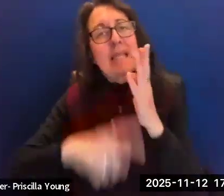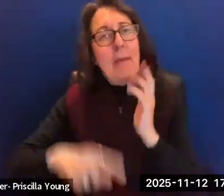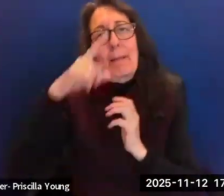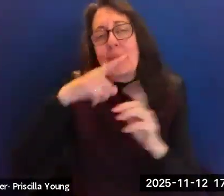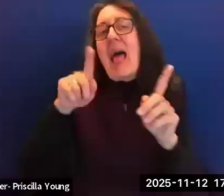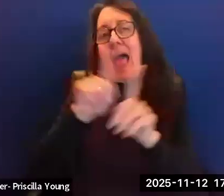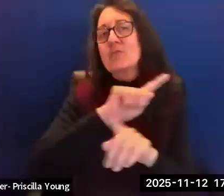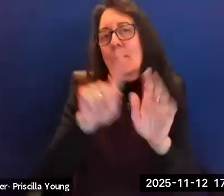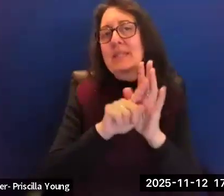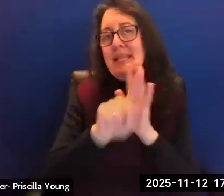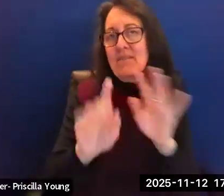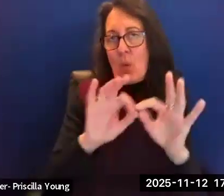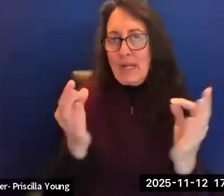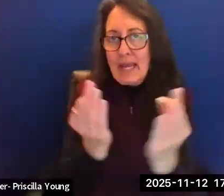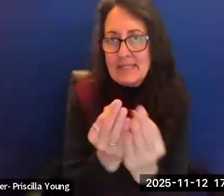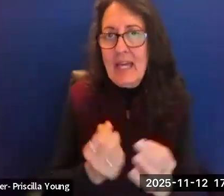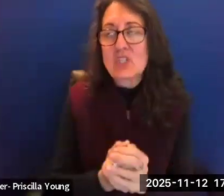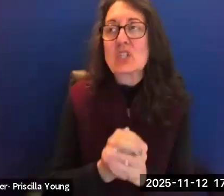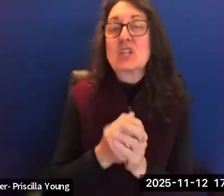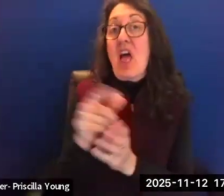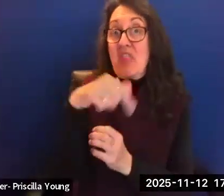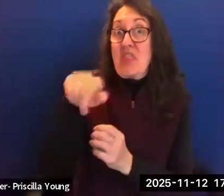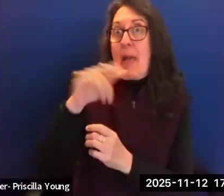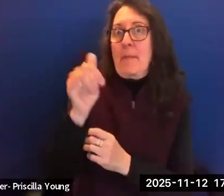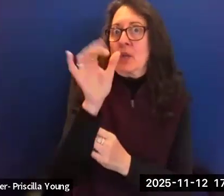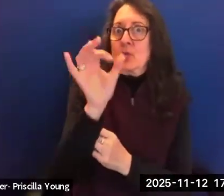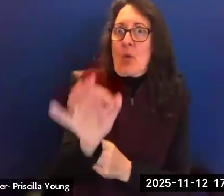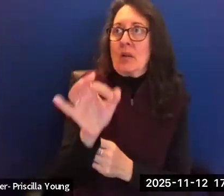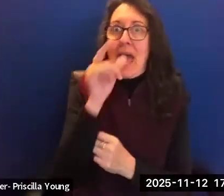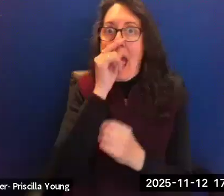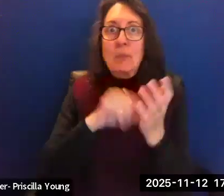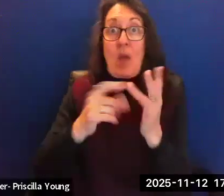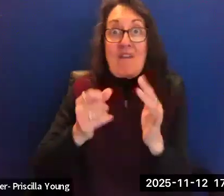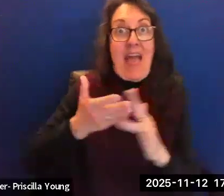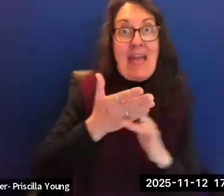representative organisations that they might not have otherwise had access